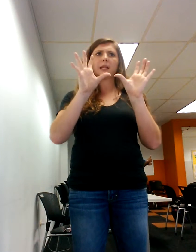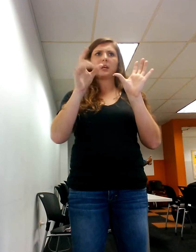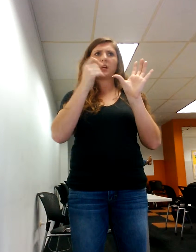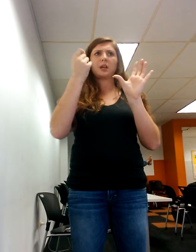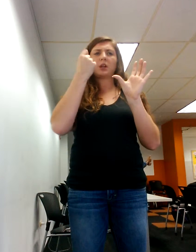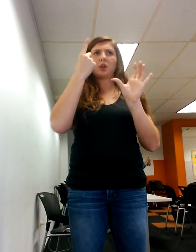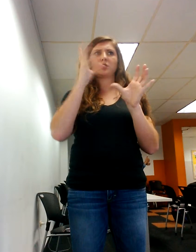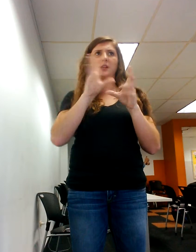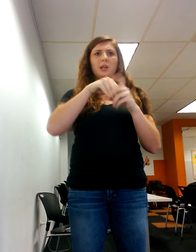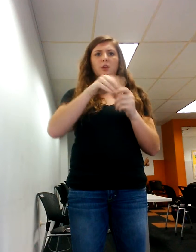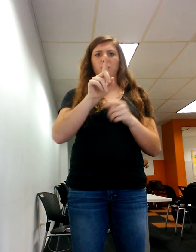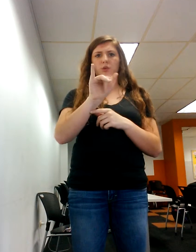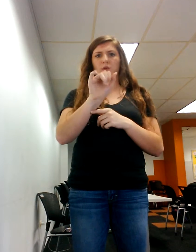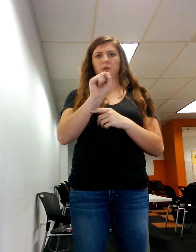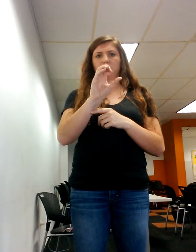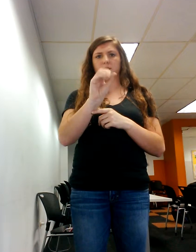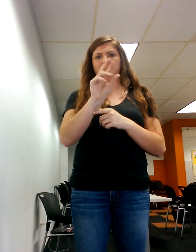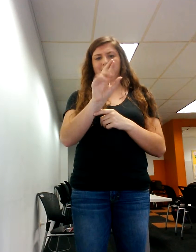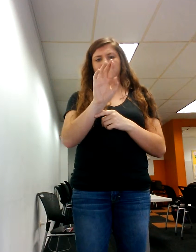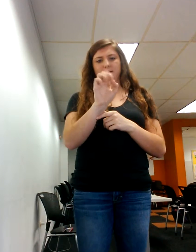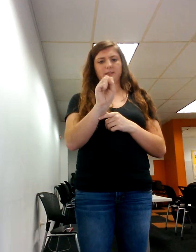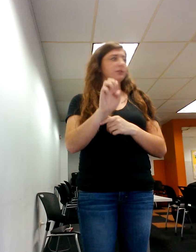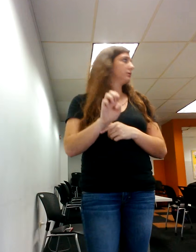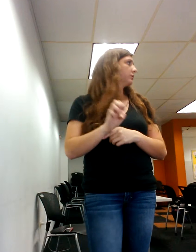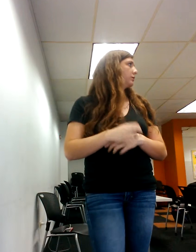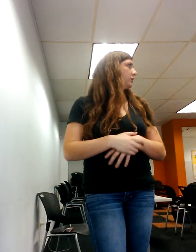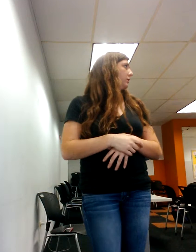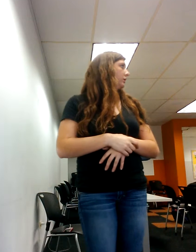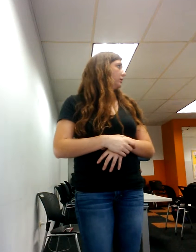discourse make sense. All right? I'll do it again.